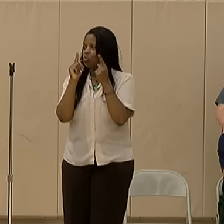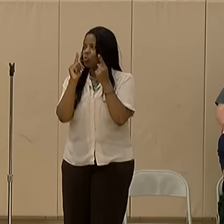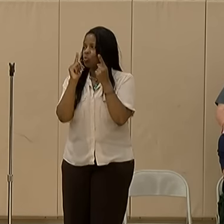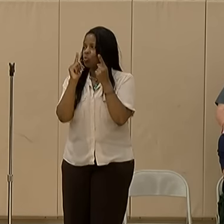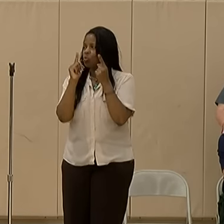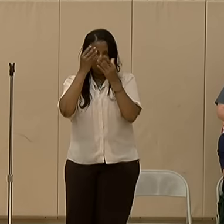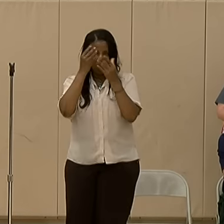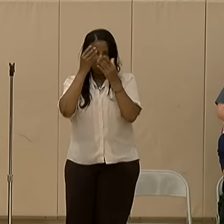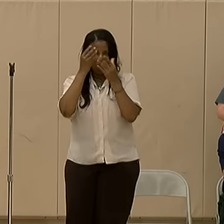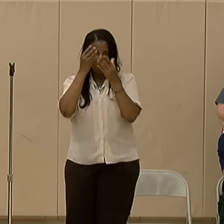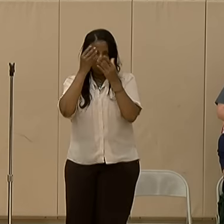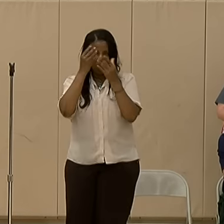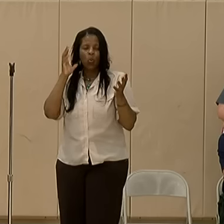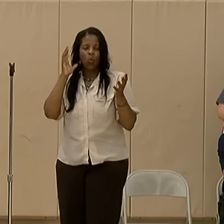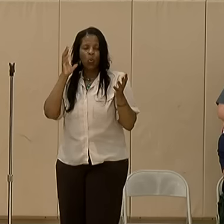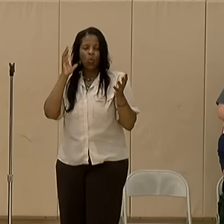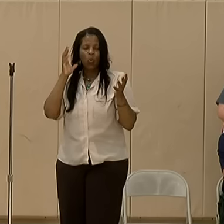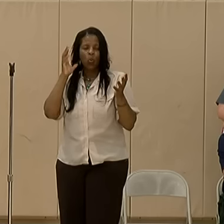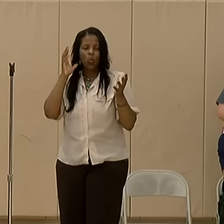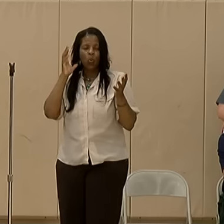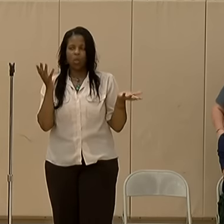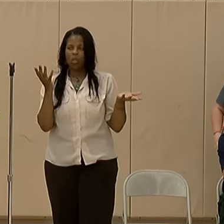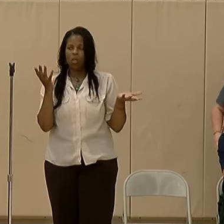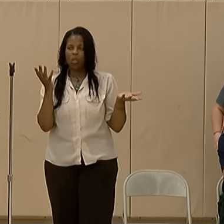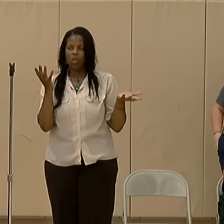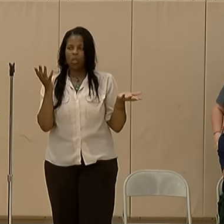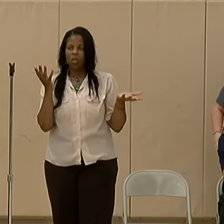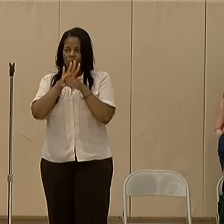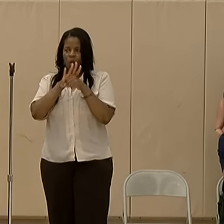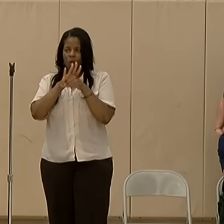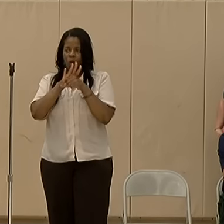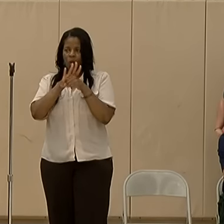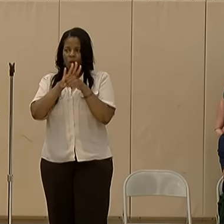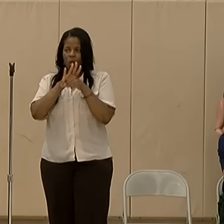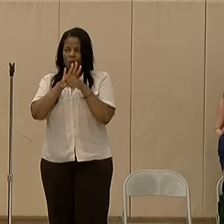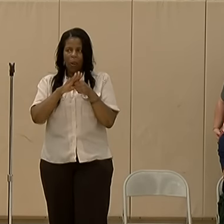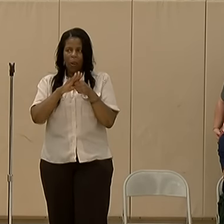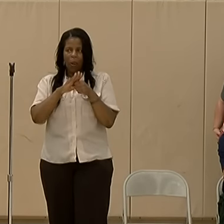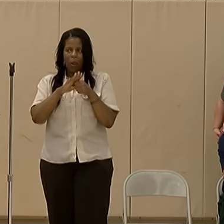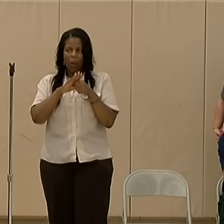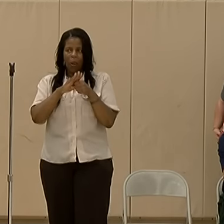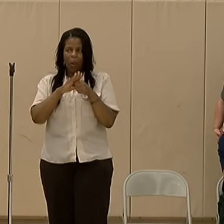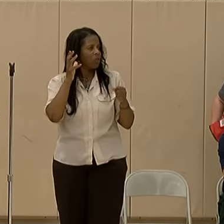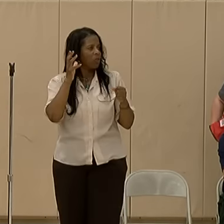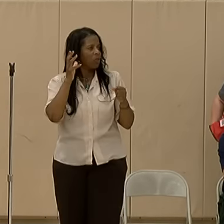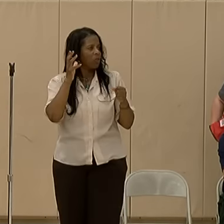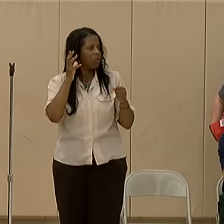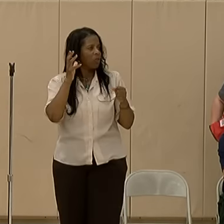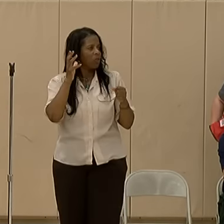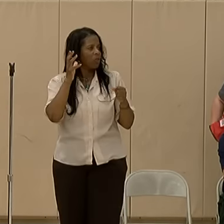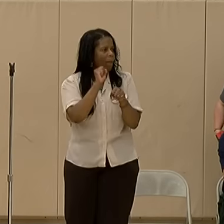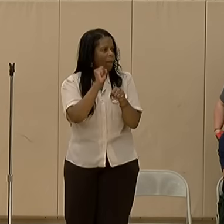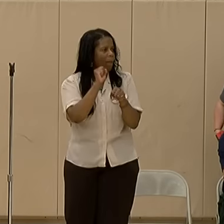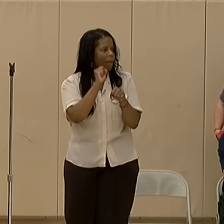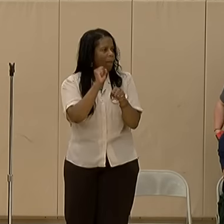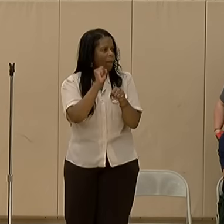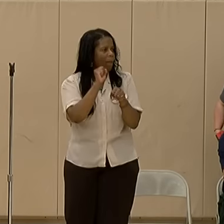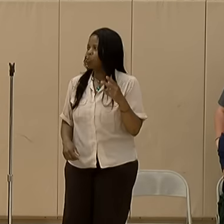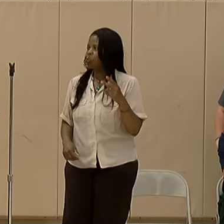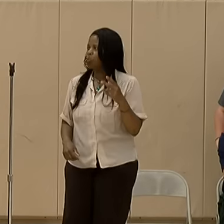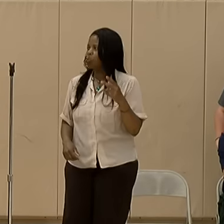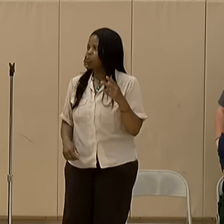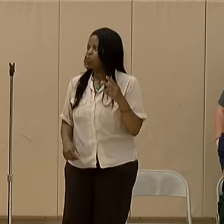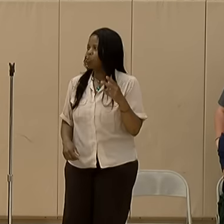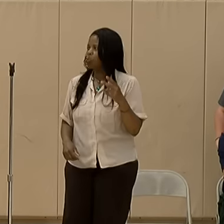Local radio is going to be great. local radio is going to help us. Radio isn't on work. No, the two FMs got burned